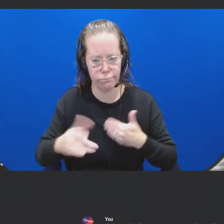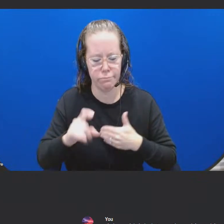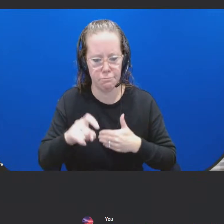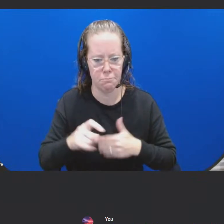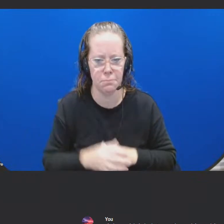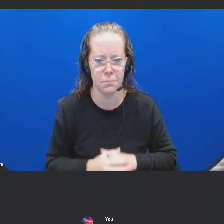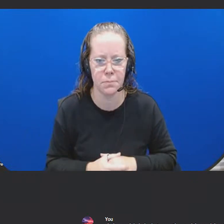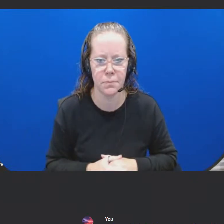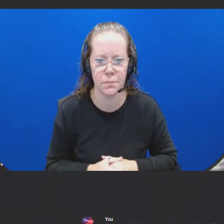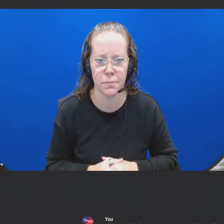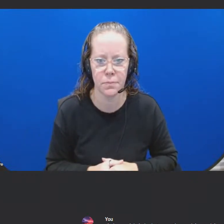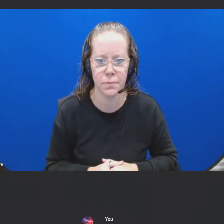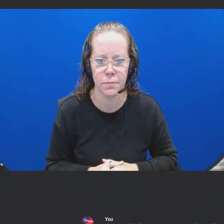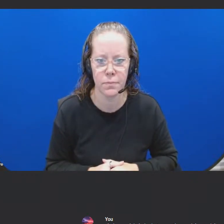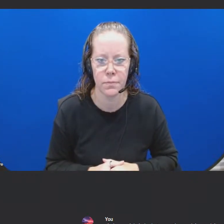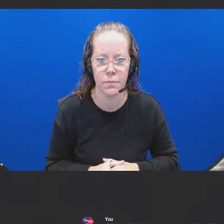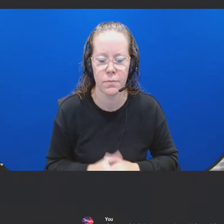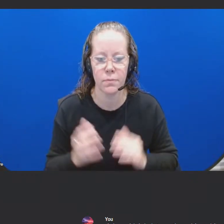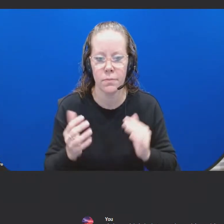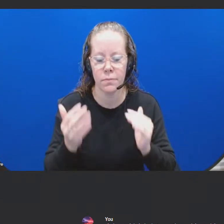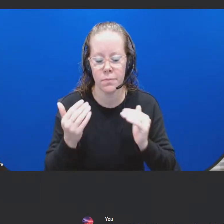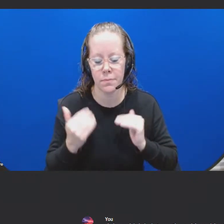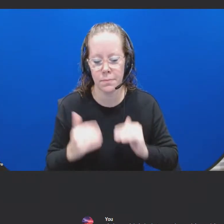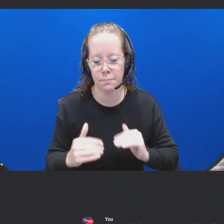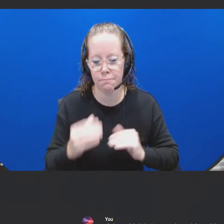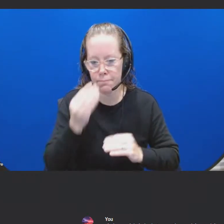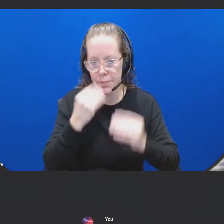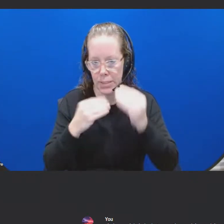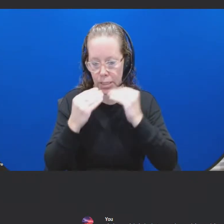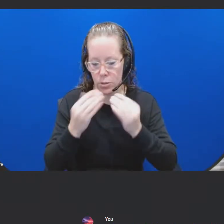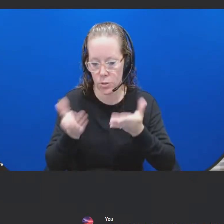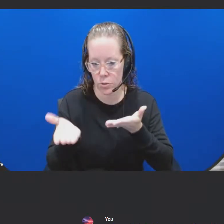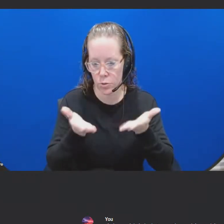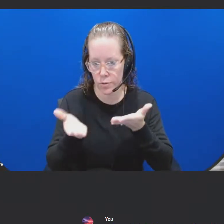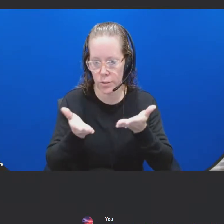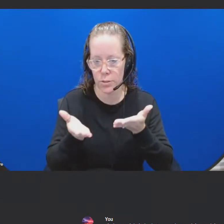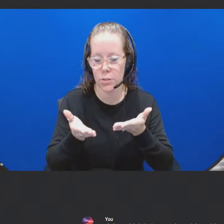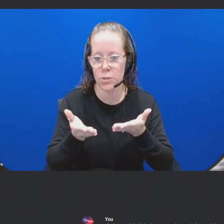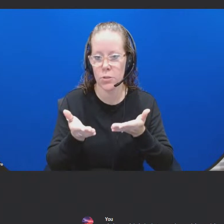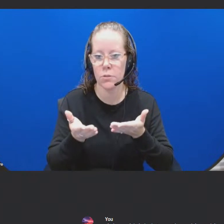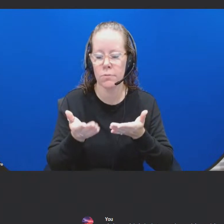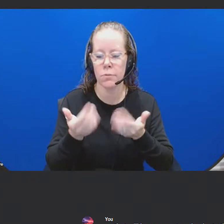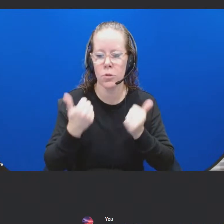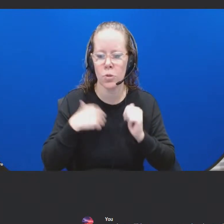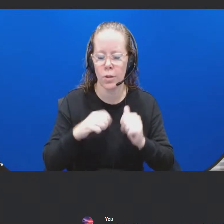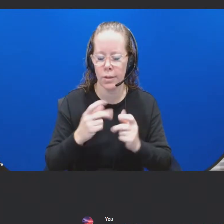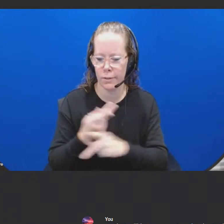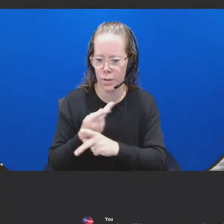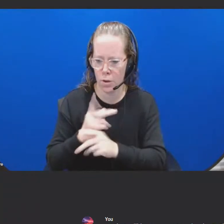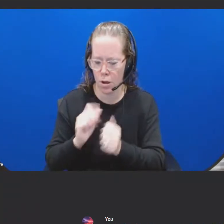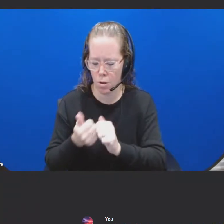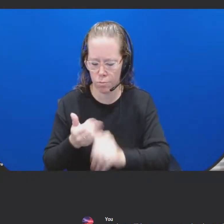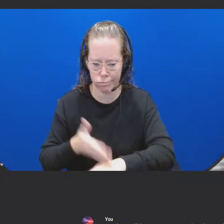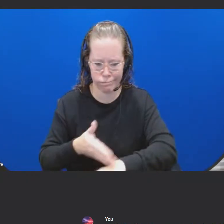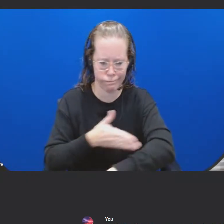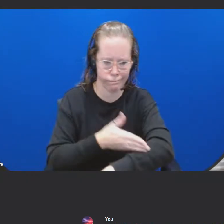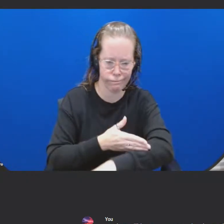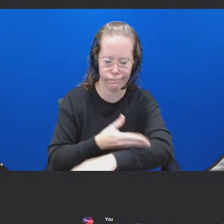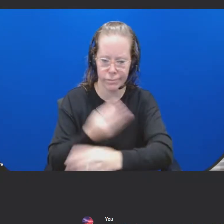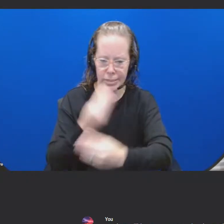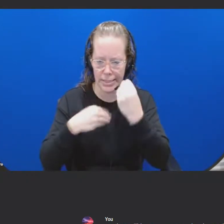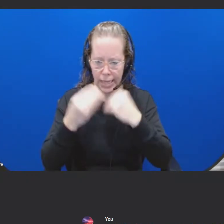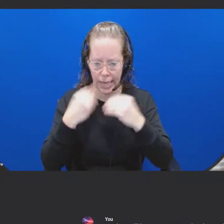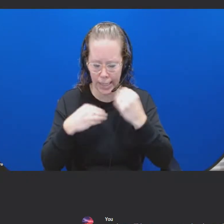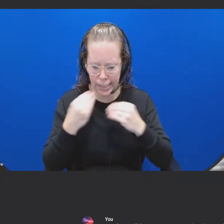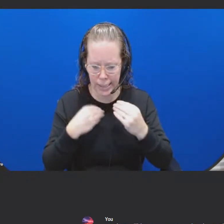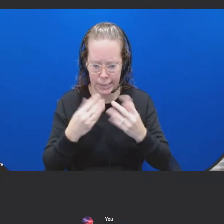Just to let you know that Dietary Services has been looking for ways to improve the dining experience for our residents.